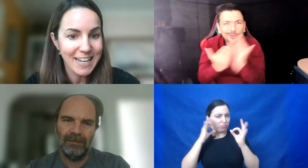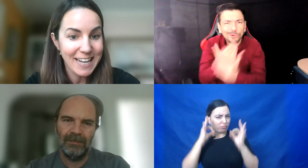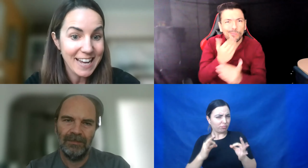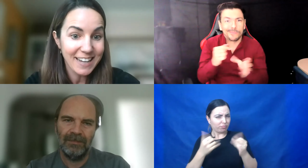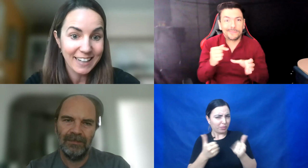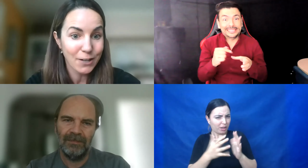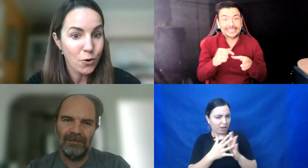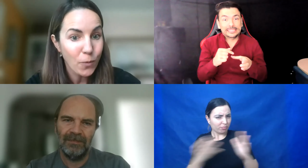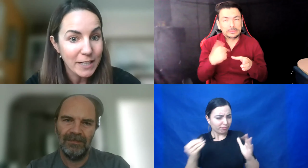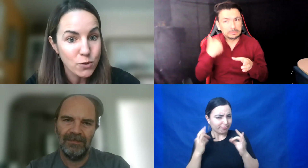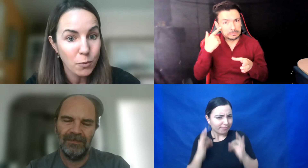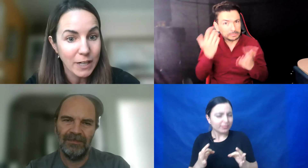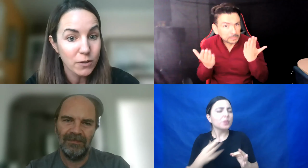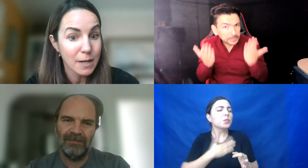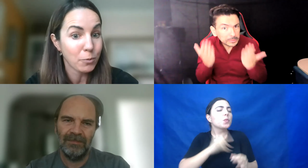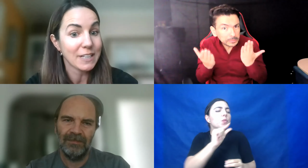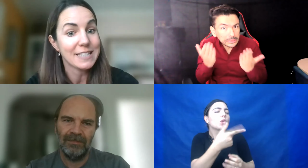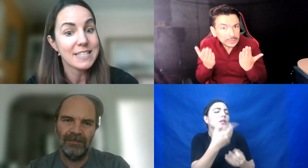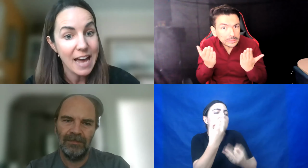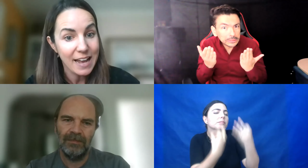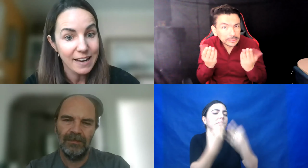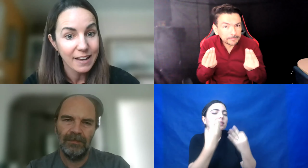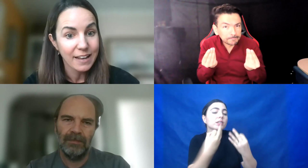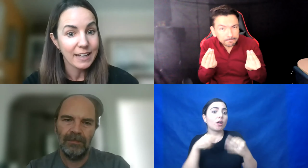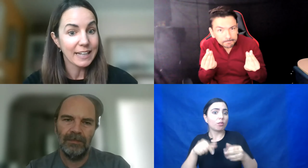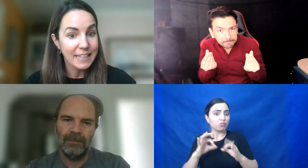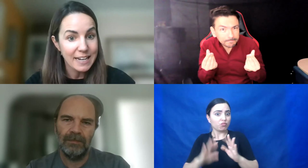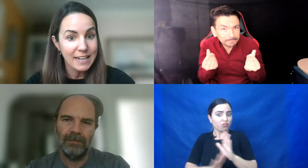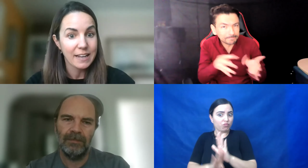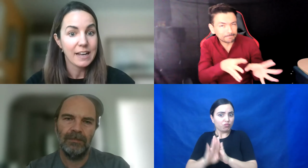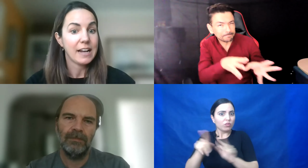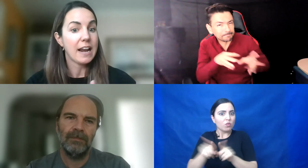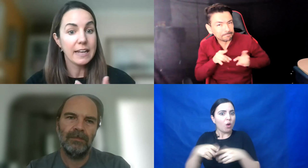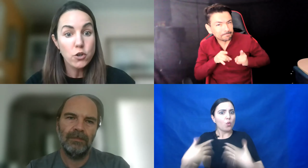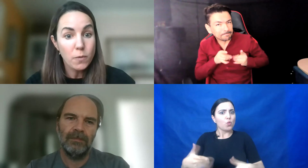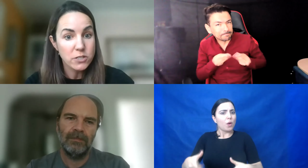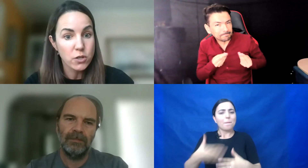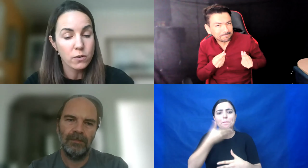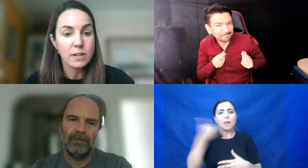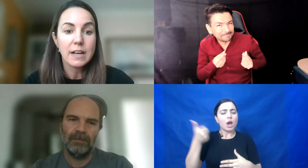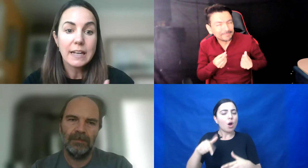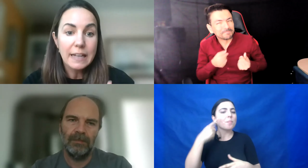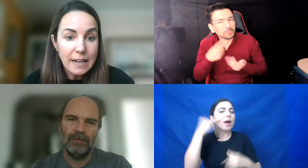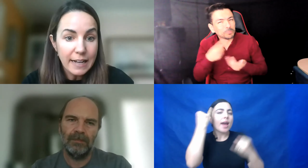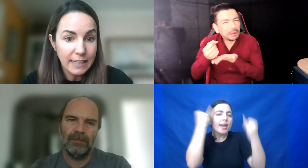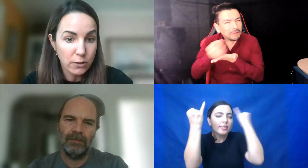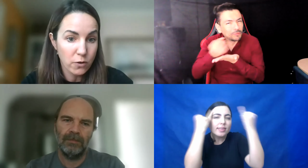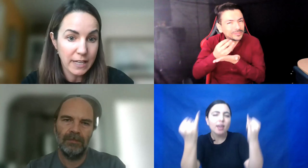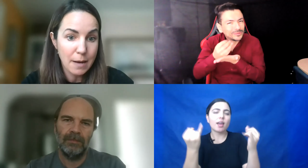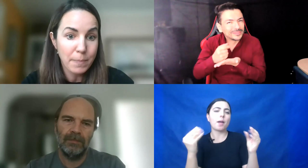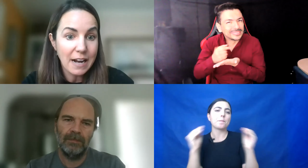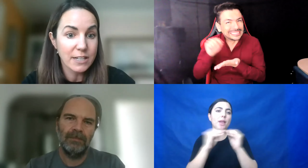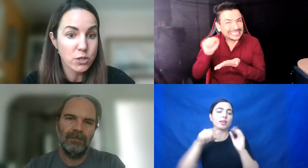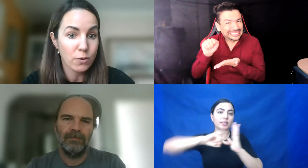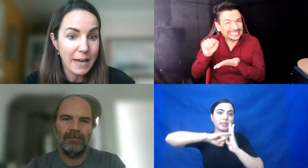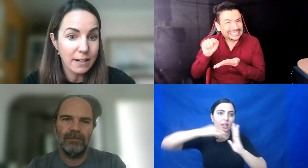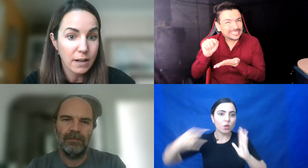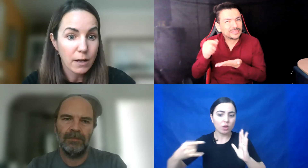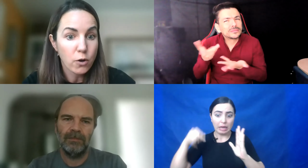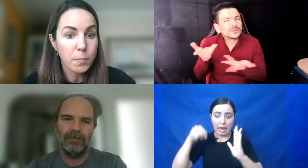not seems to be counterintuitive. Could you please tell us a little more about the potential of innovation